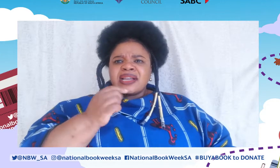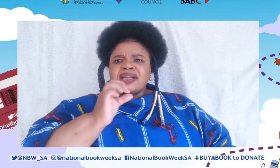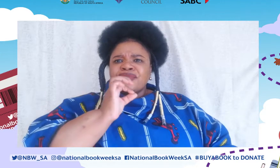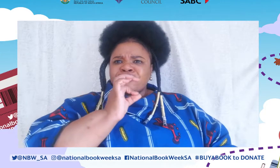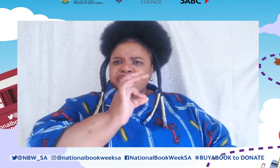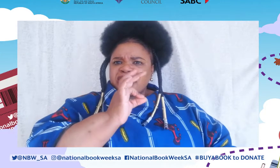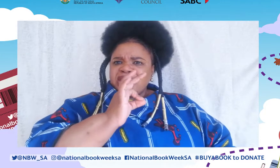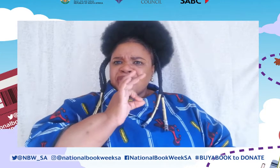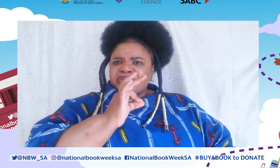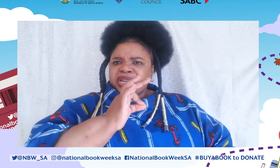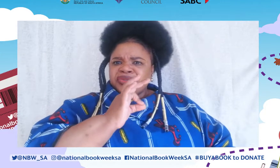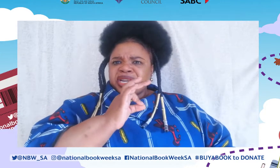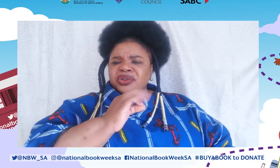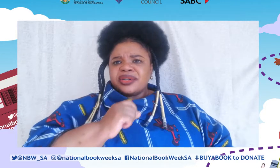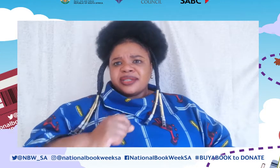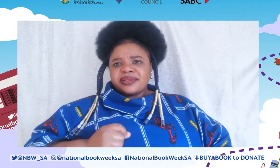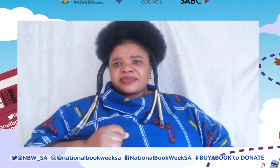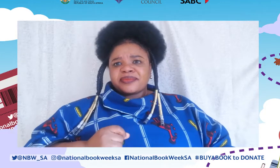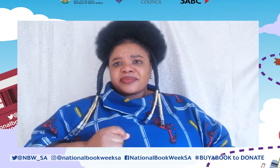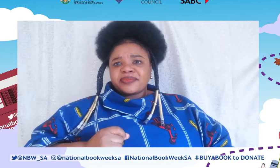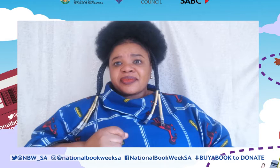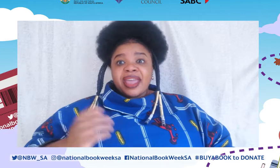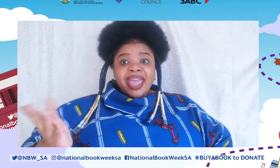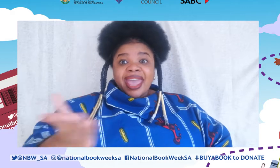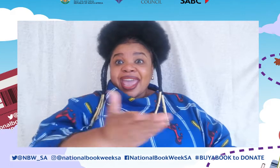tasted really, really, really good.